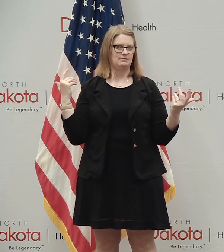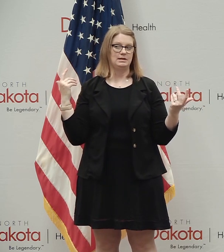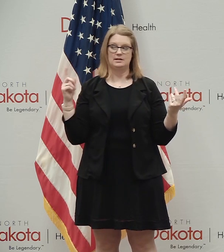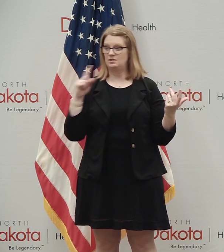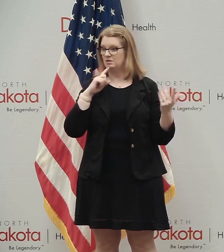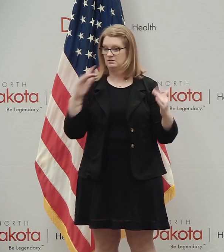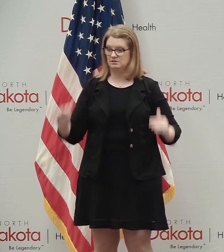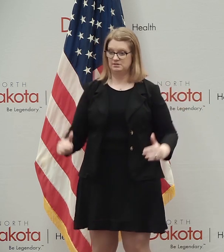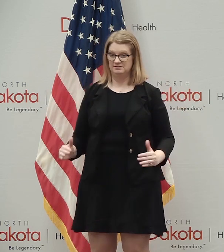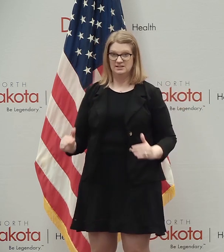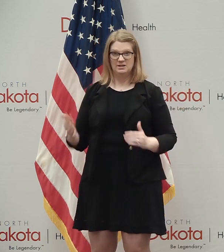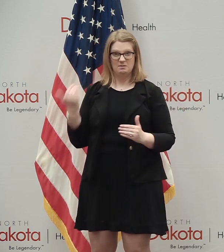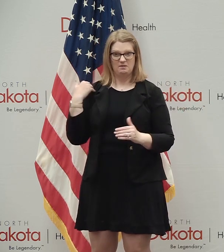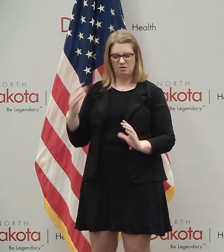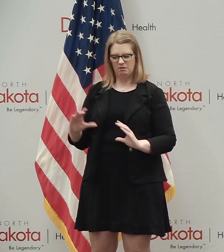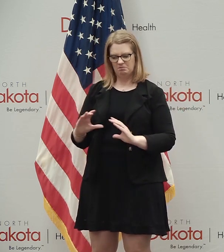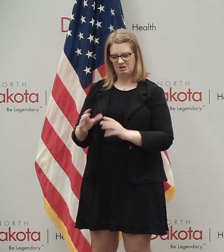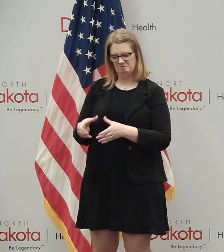many-fold in the last